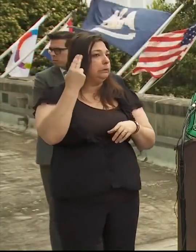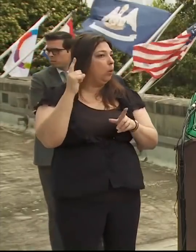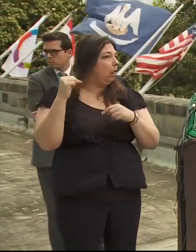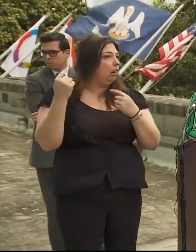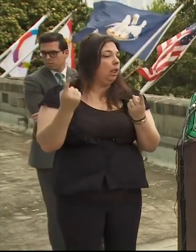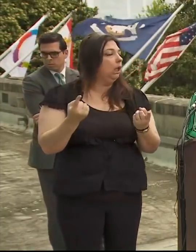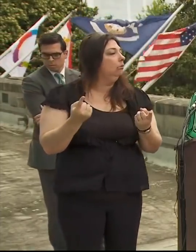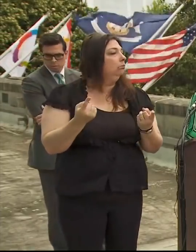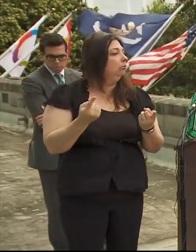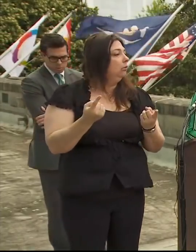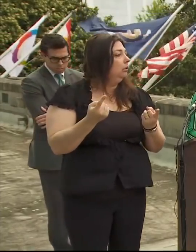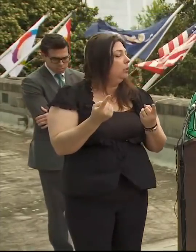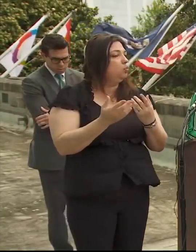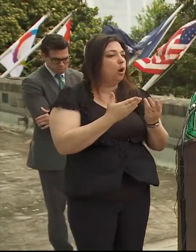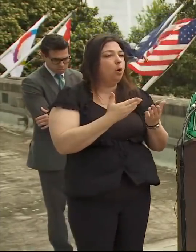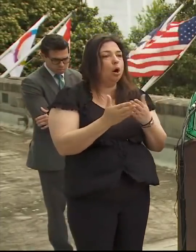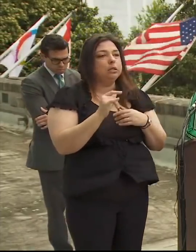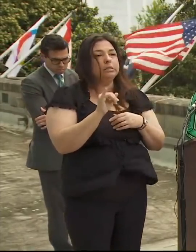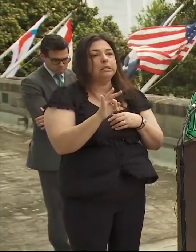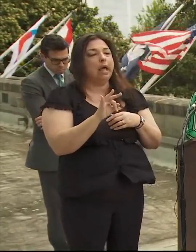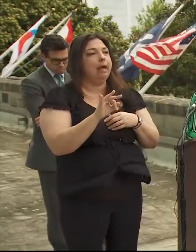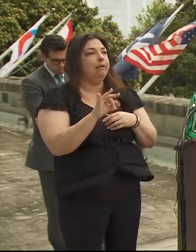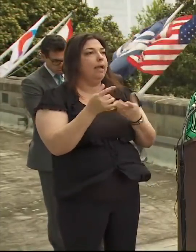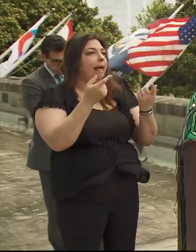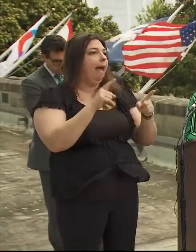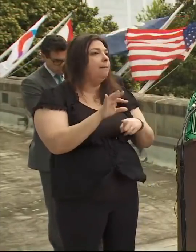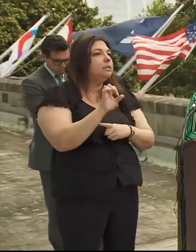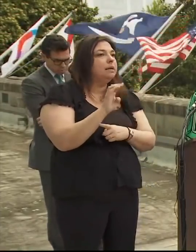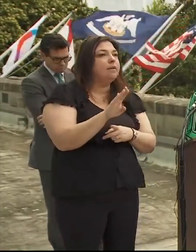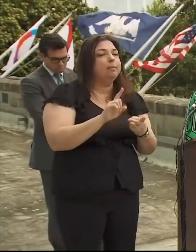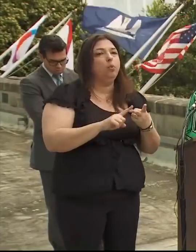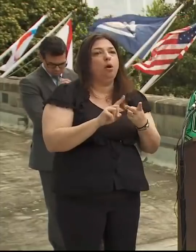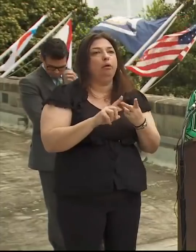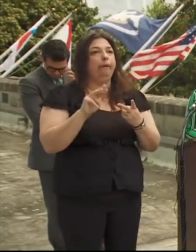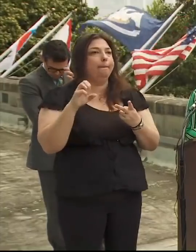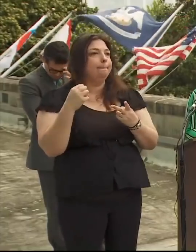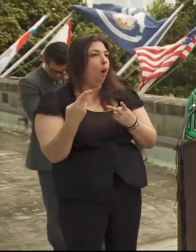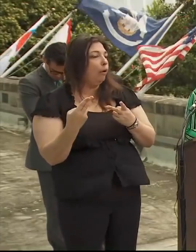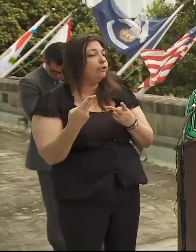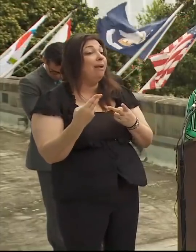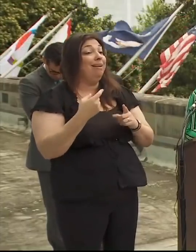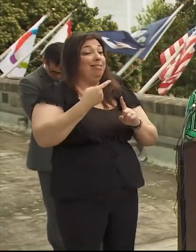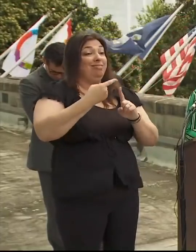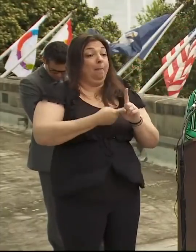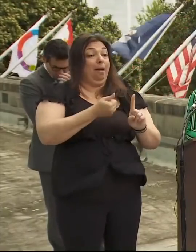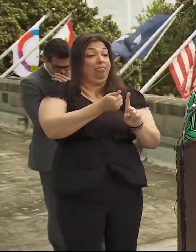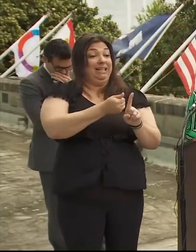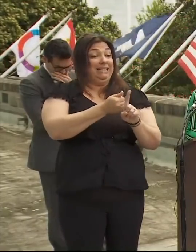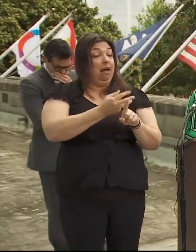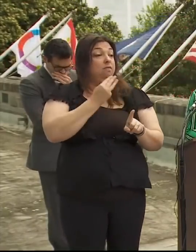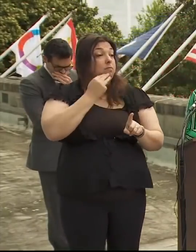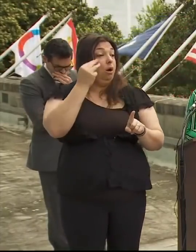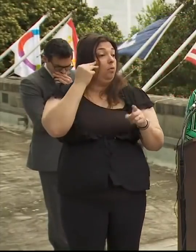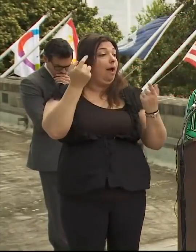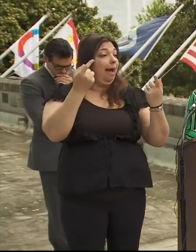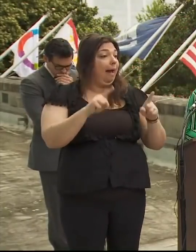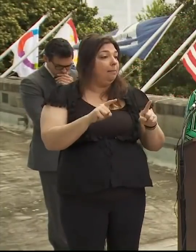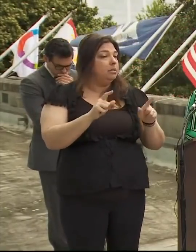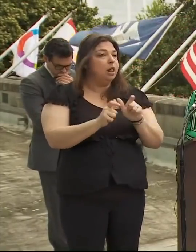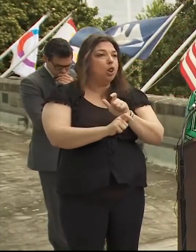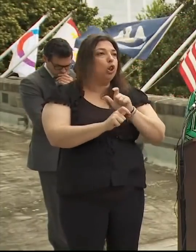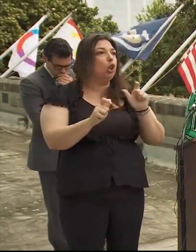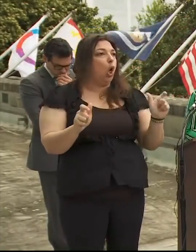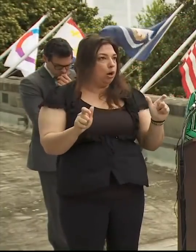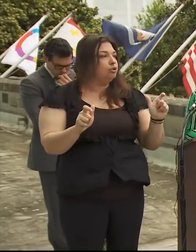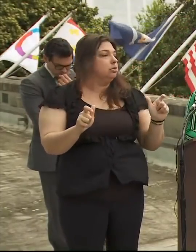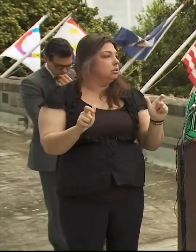with regardless of if it falls in February or if it falls in March, the month where it falls is the